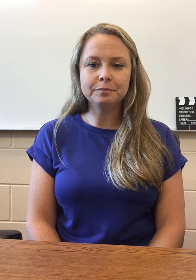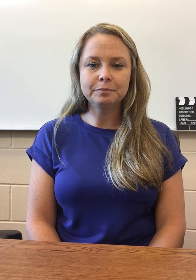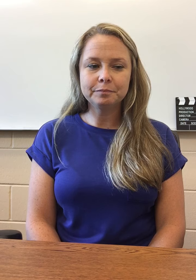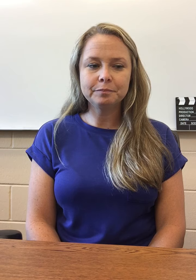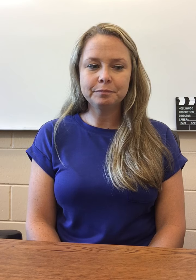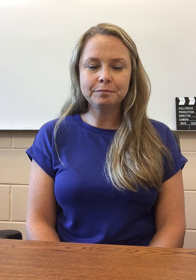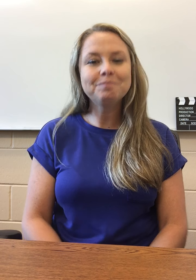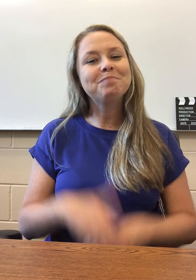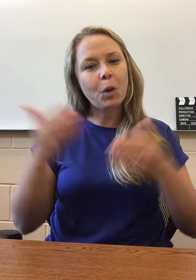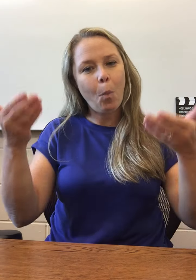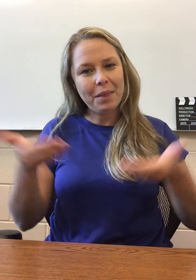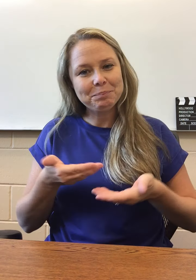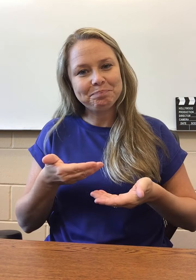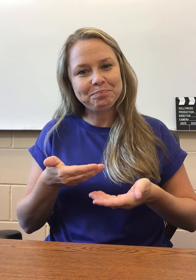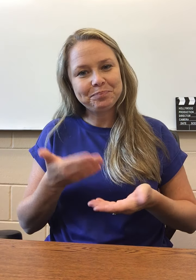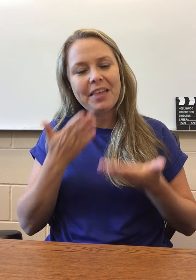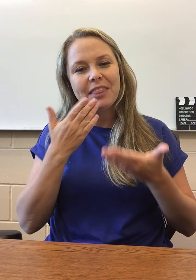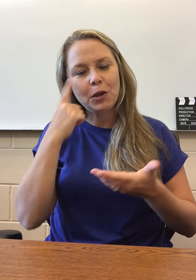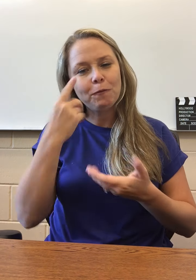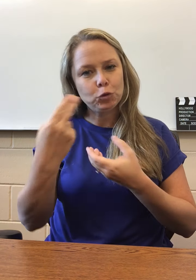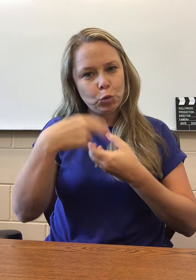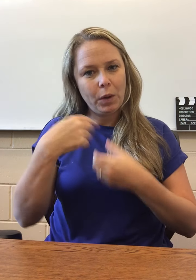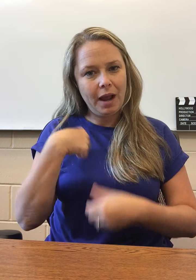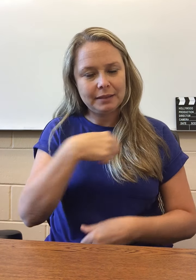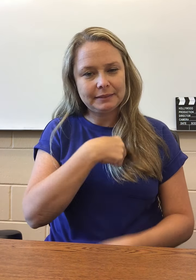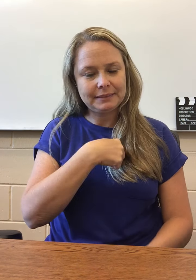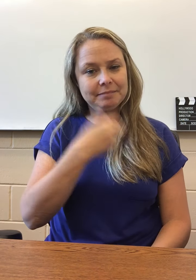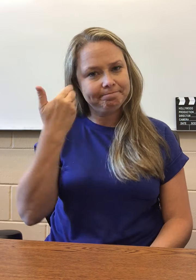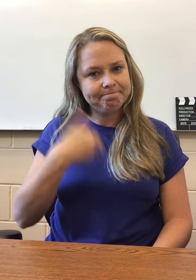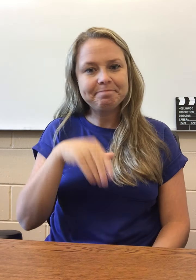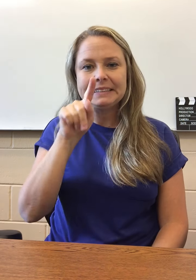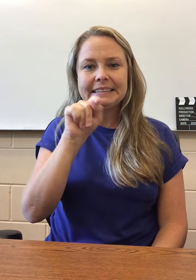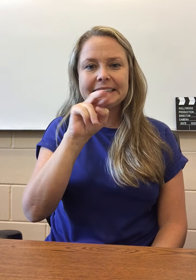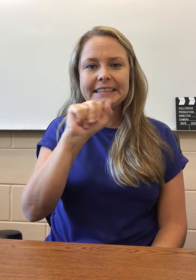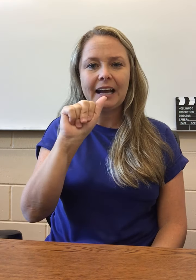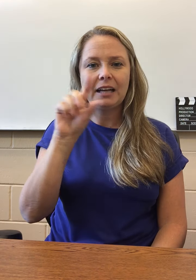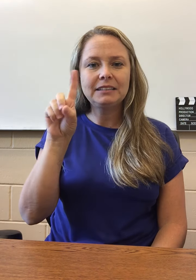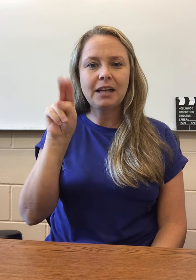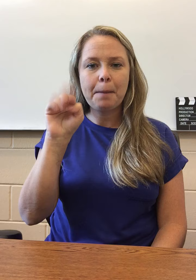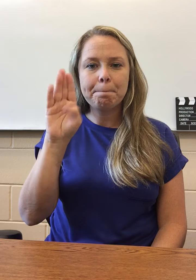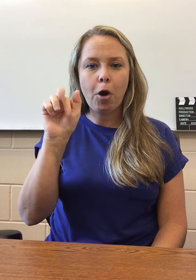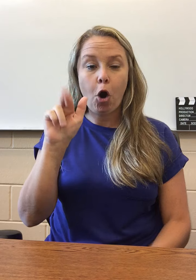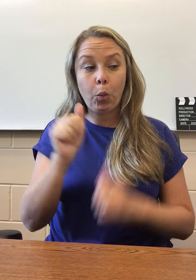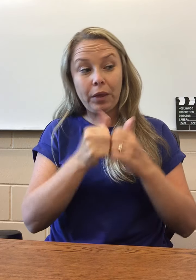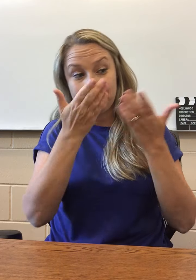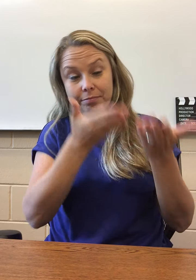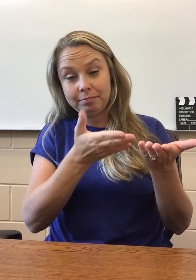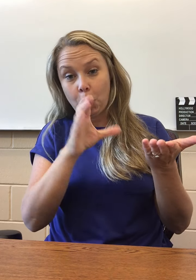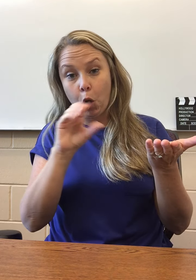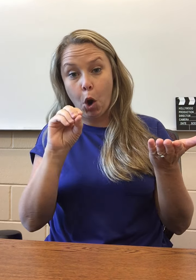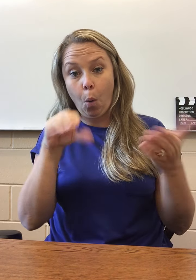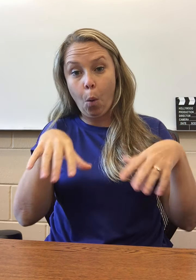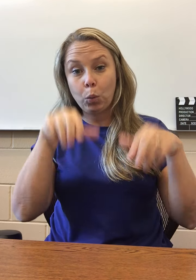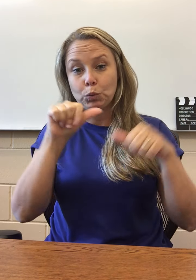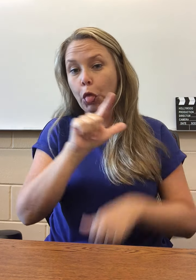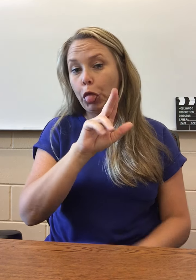welcome and thank you for joining us i'm tina dunbar with my co-host luke hi luke introduce our guests and why they're